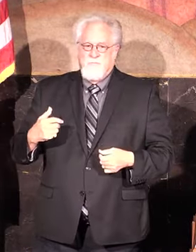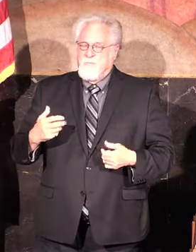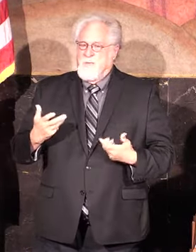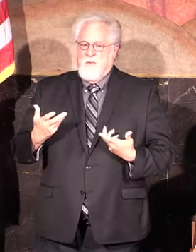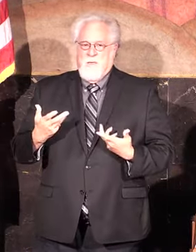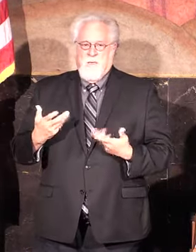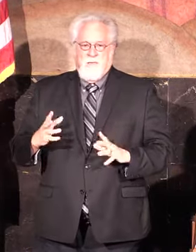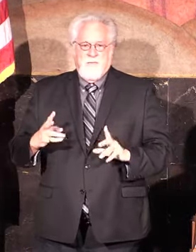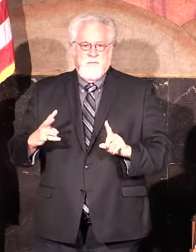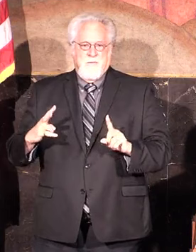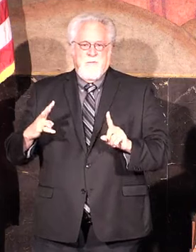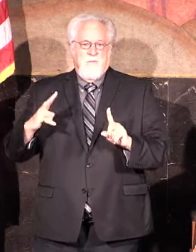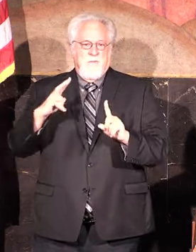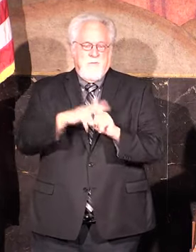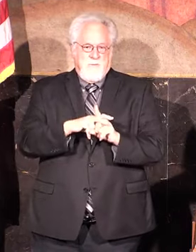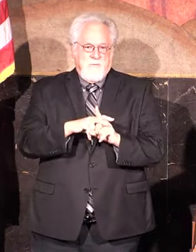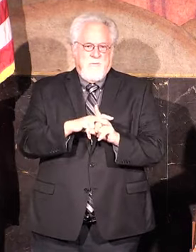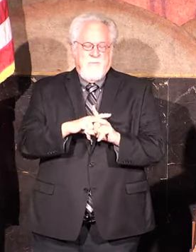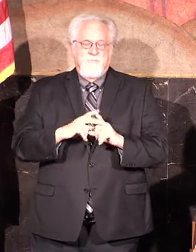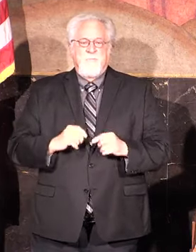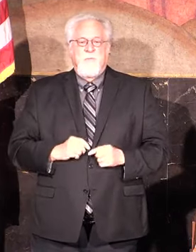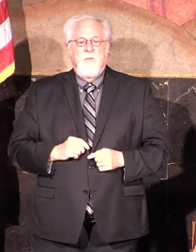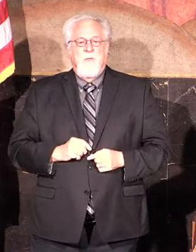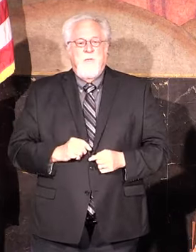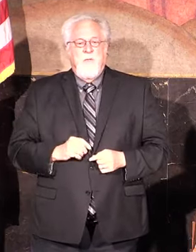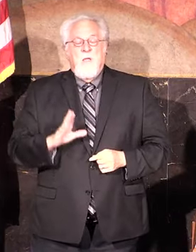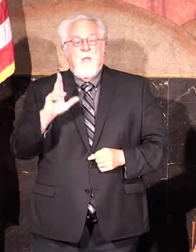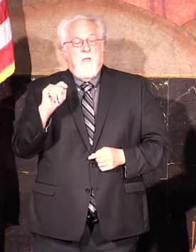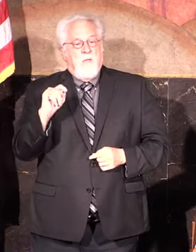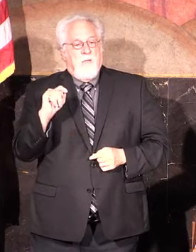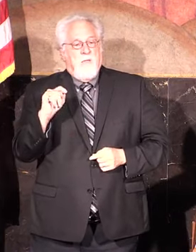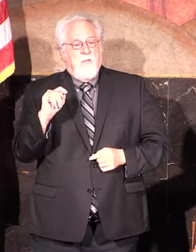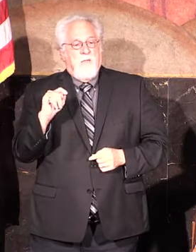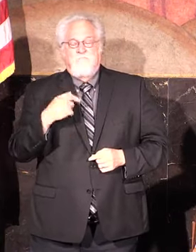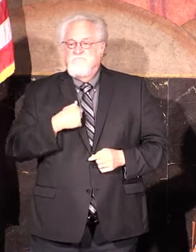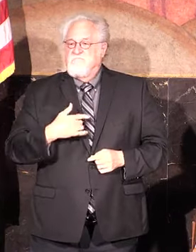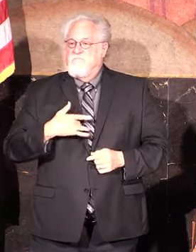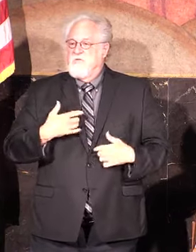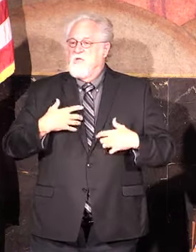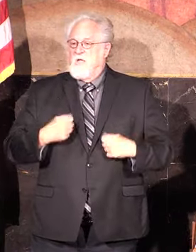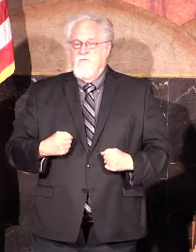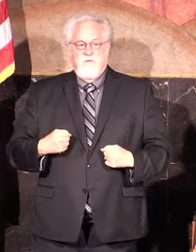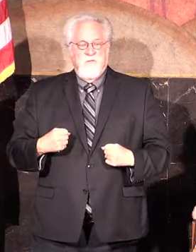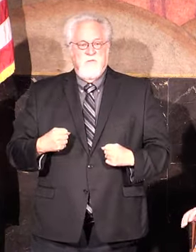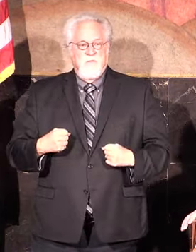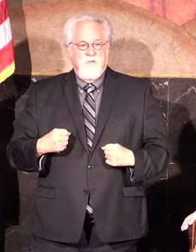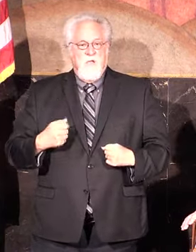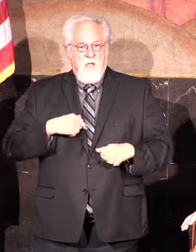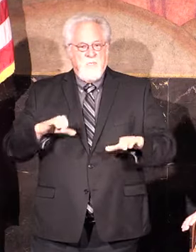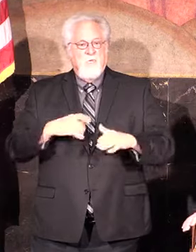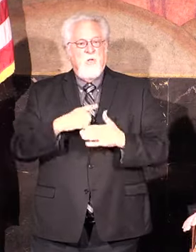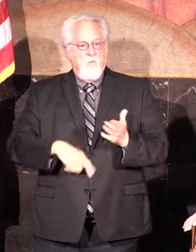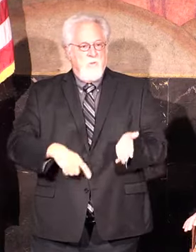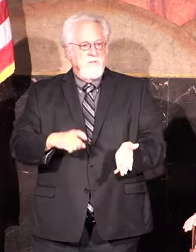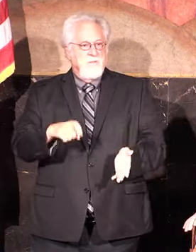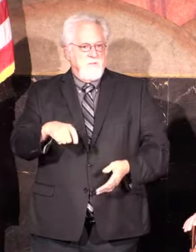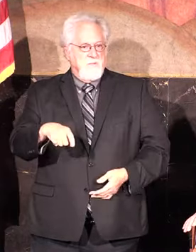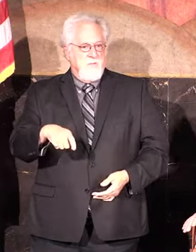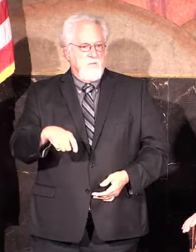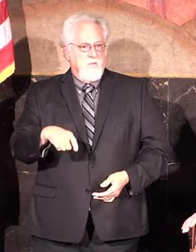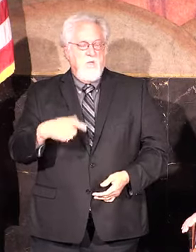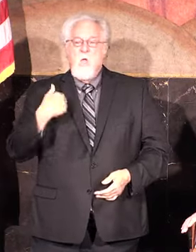been put in place, but I'm confident that I am doing what is necessary,